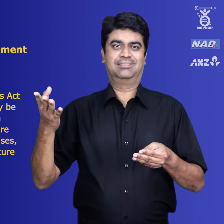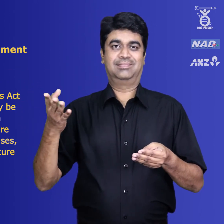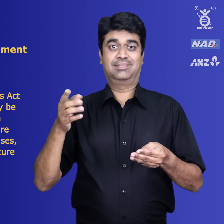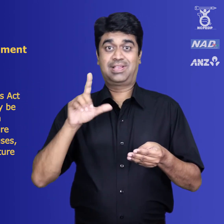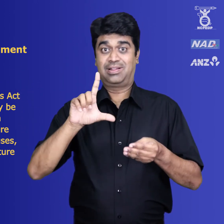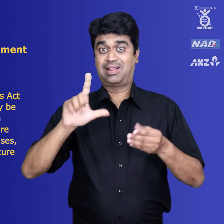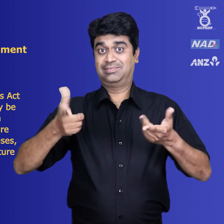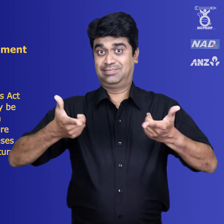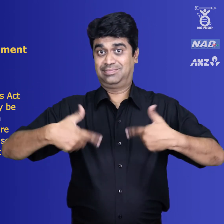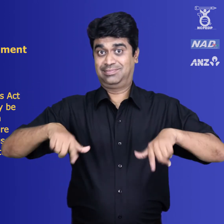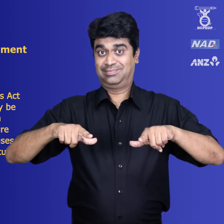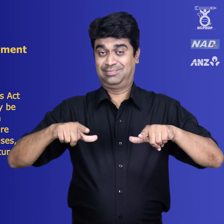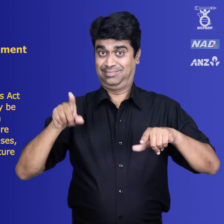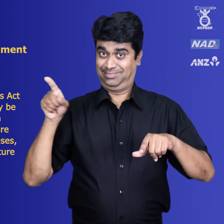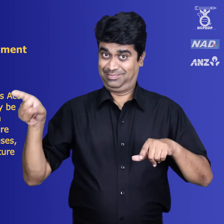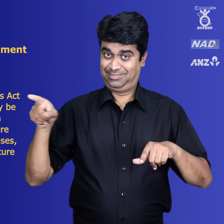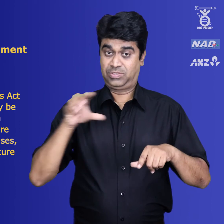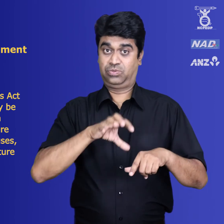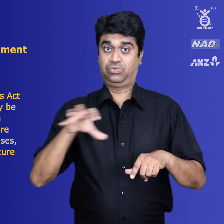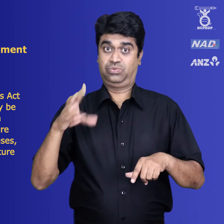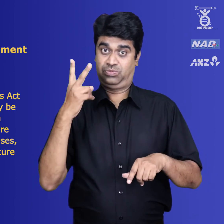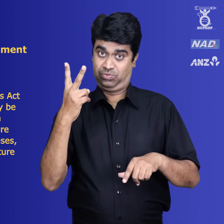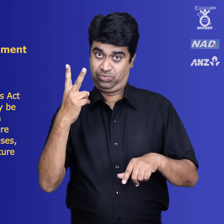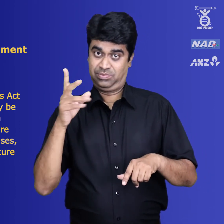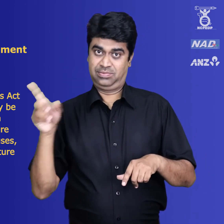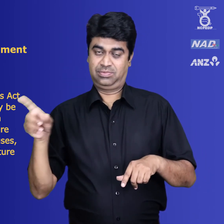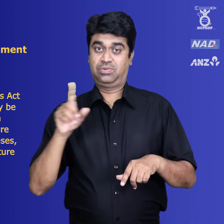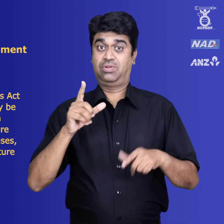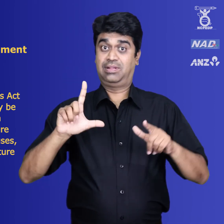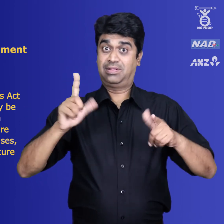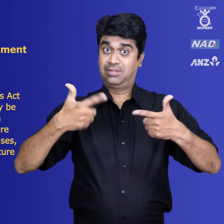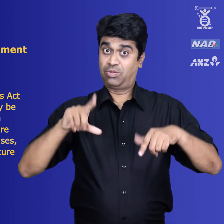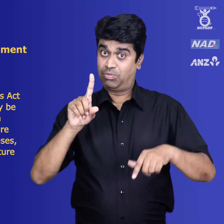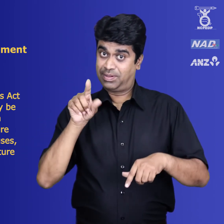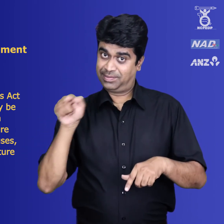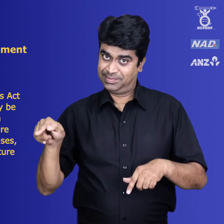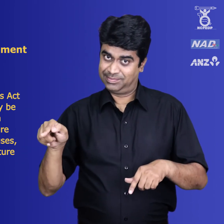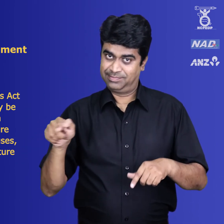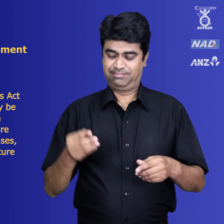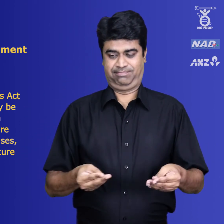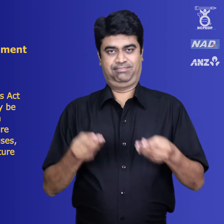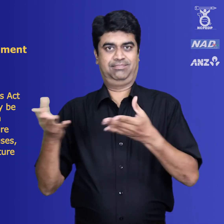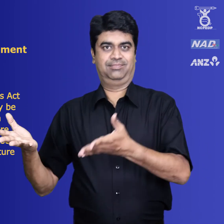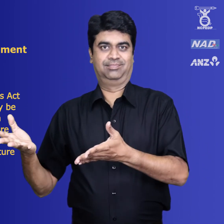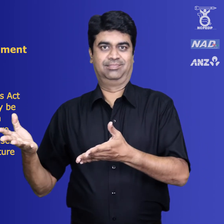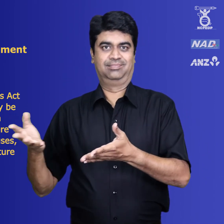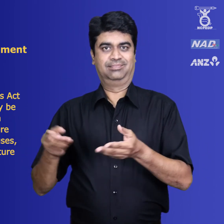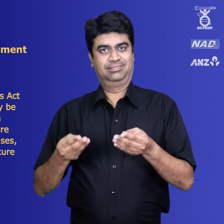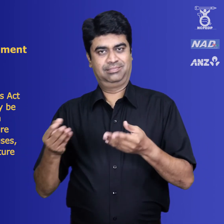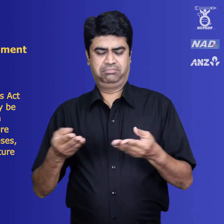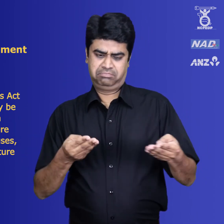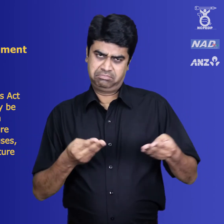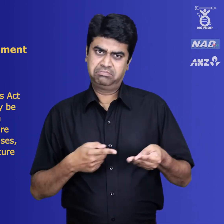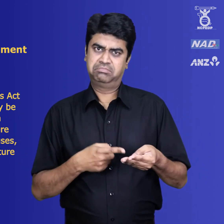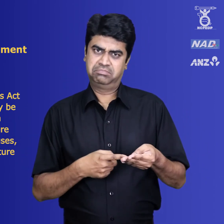before each house of the state legislature, where it consists of 2 houses, or where such